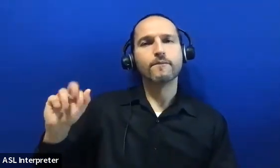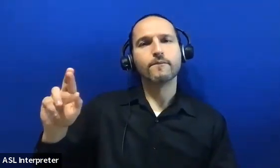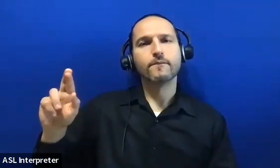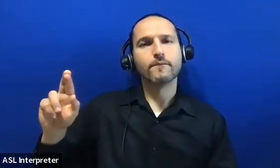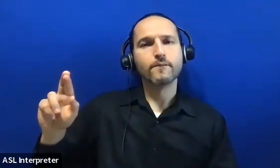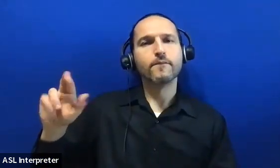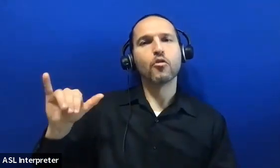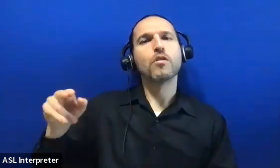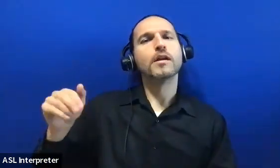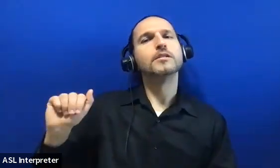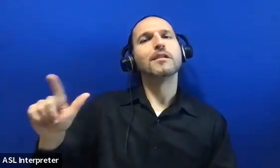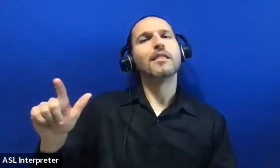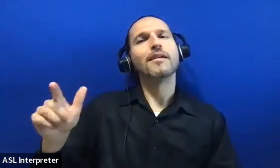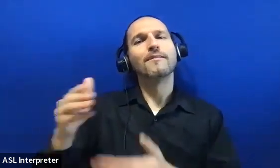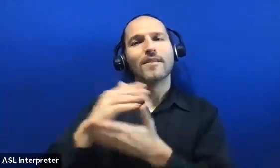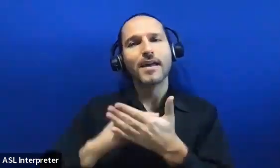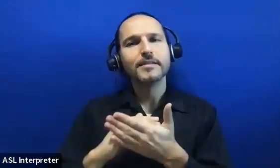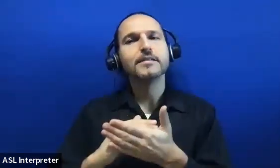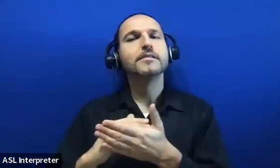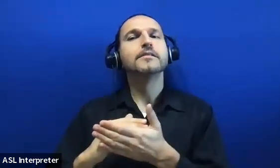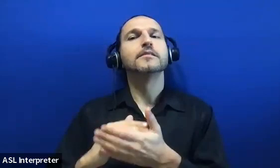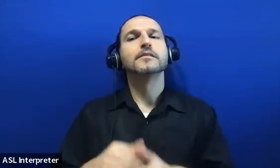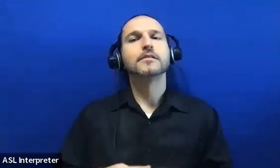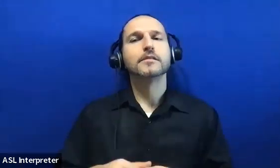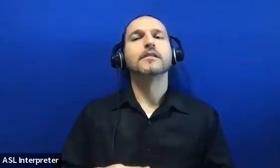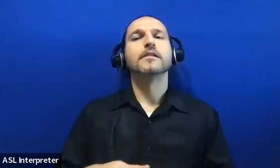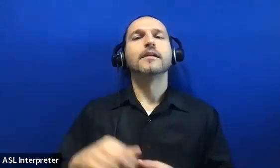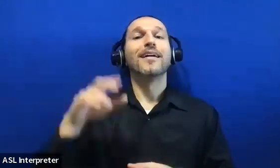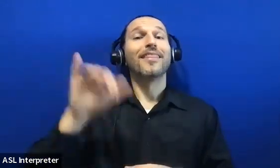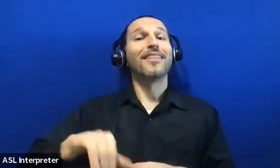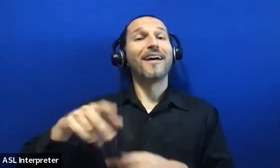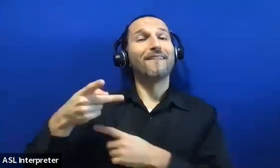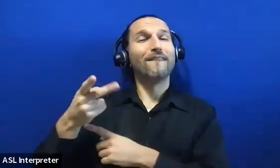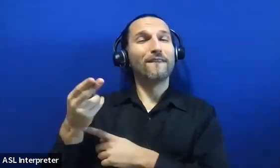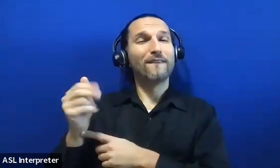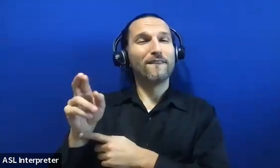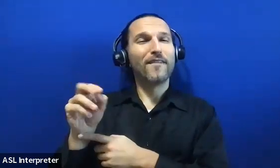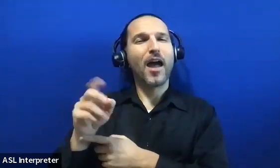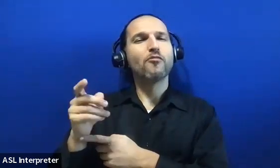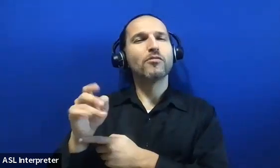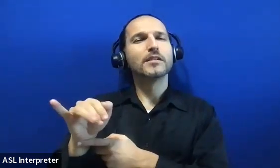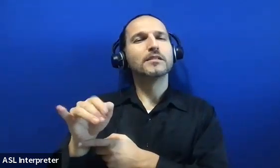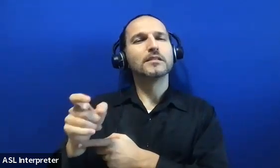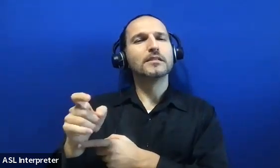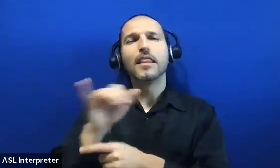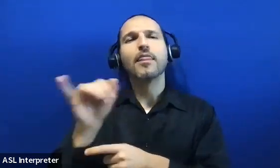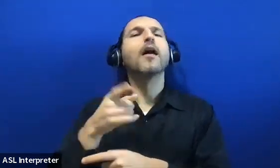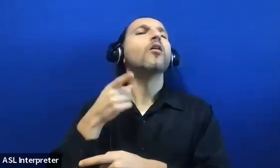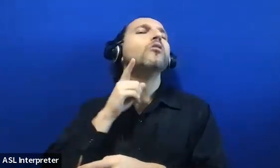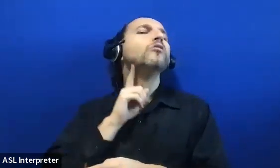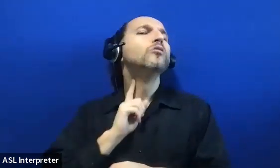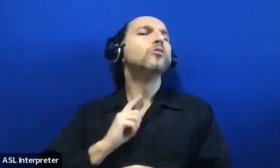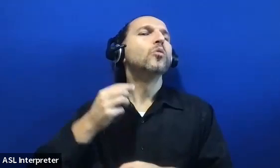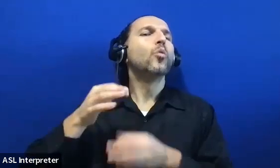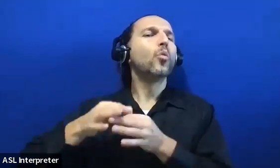The pharynx is another word for the throat. The throat is like the path that connects the